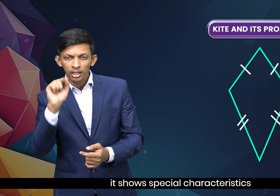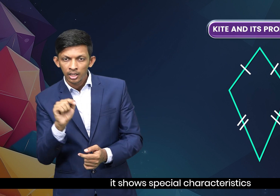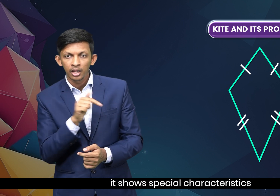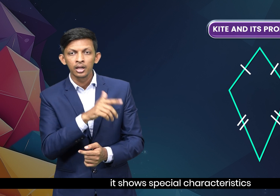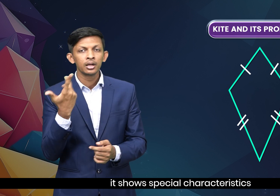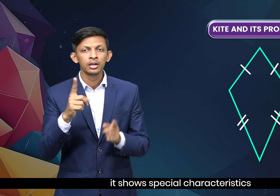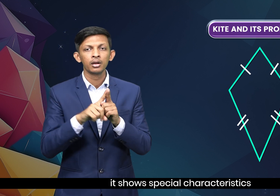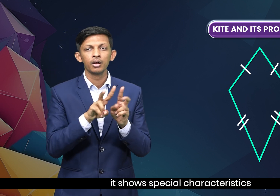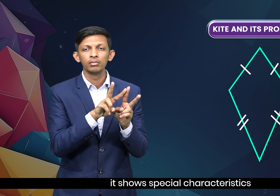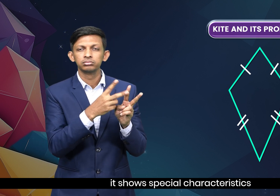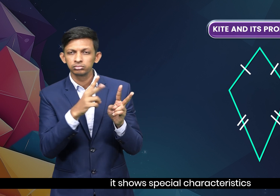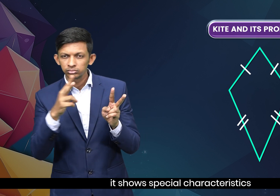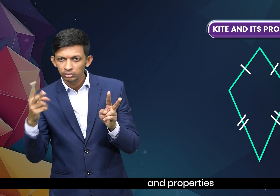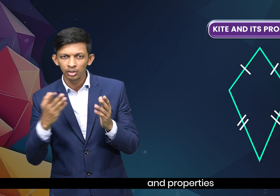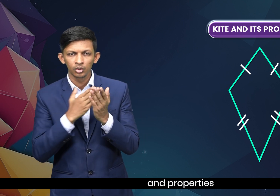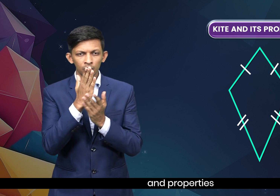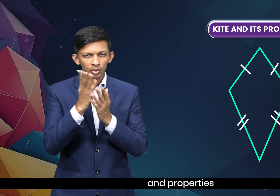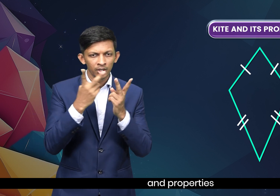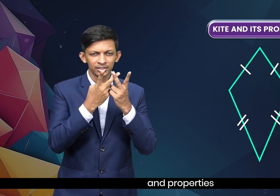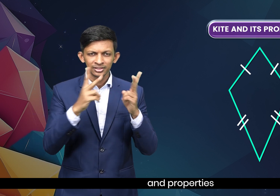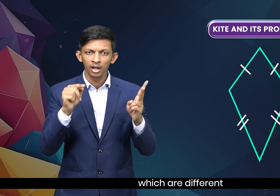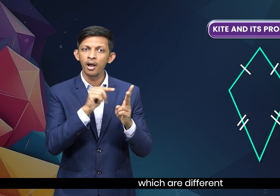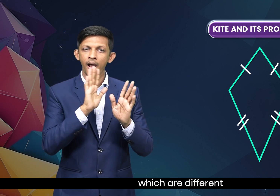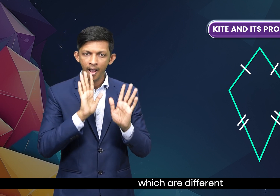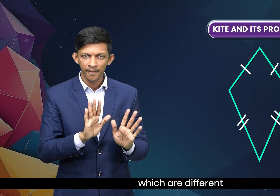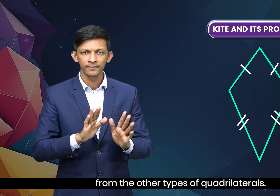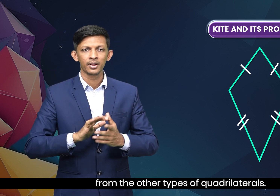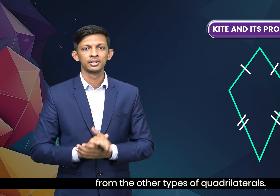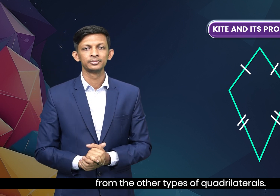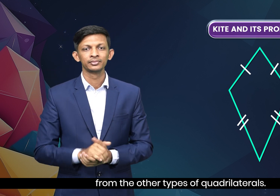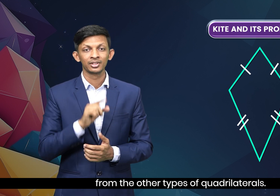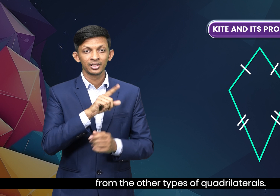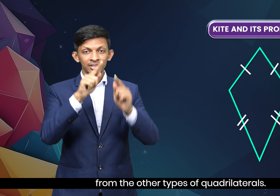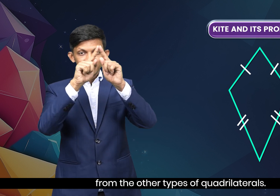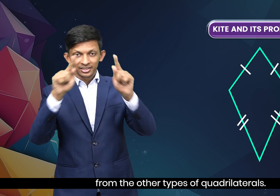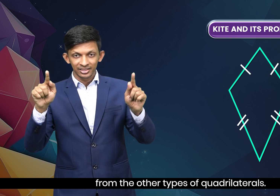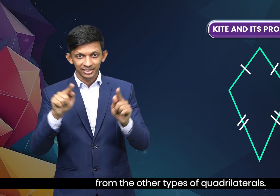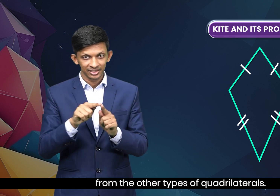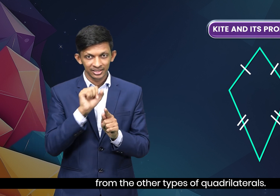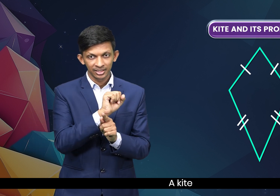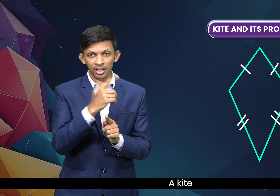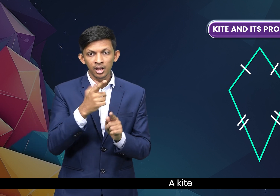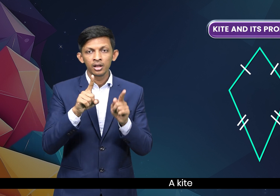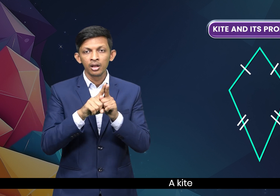shows special characteristics and properties which are different from the other types of quadrilaterals. A kite is